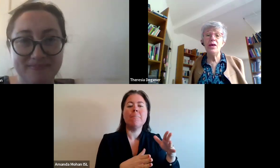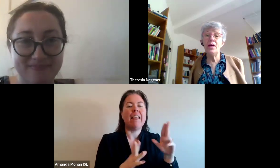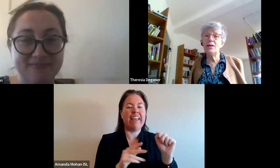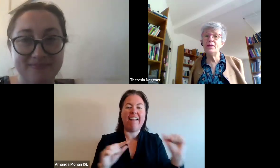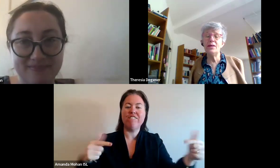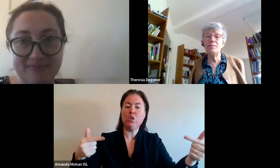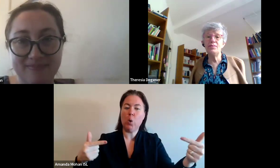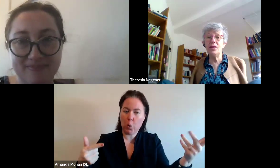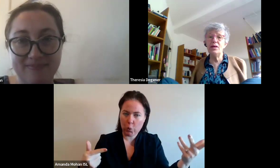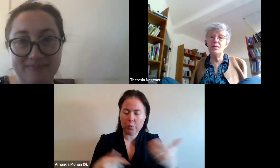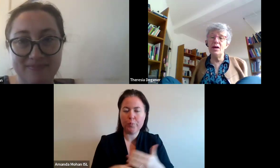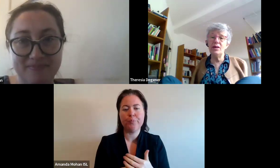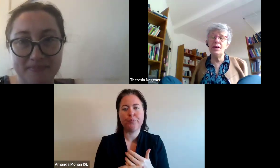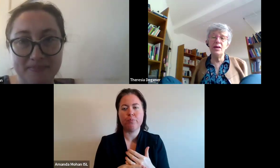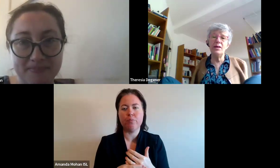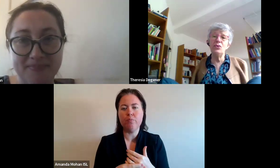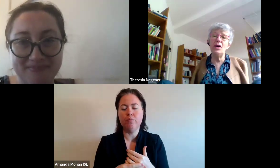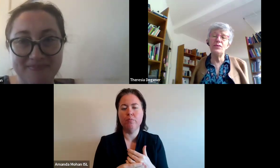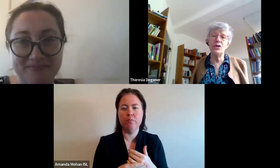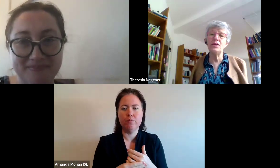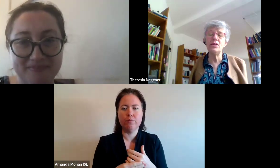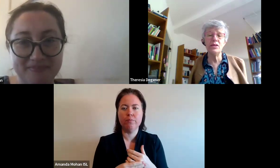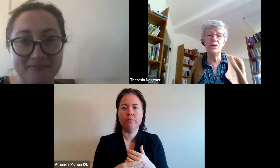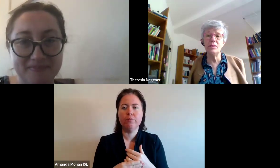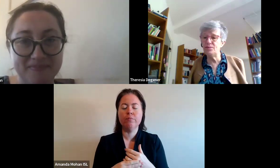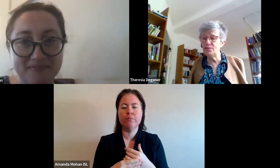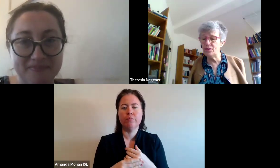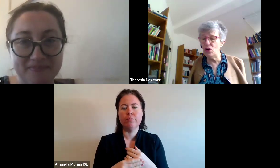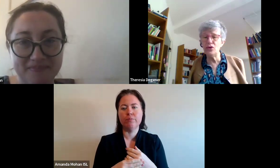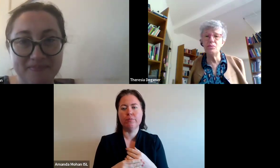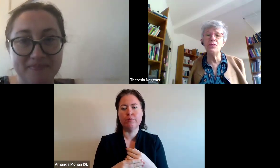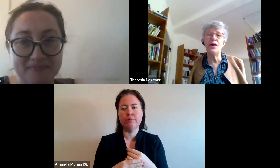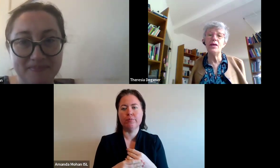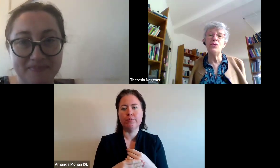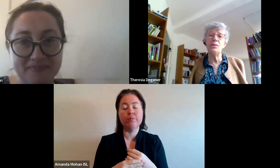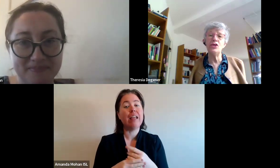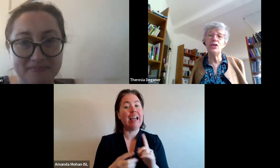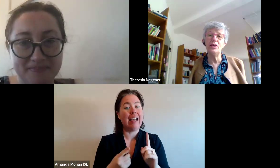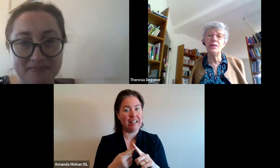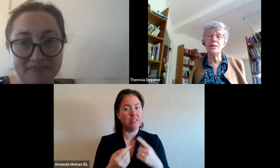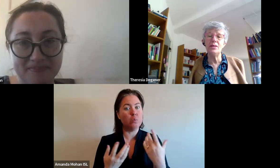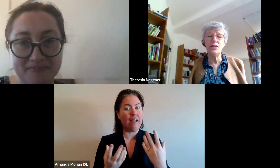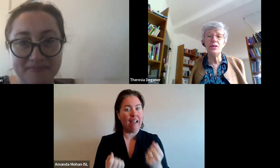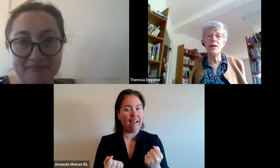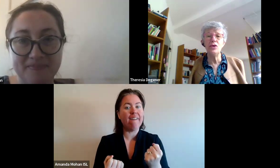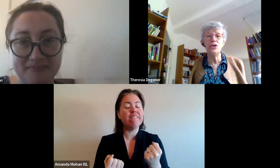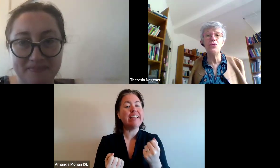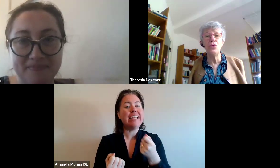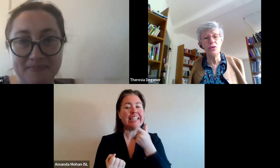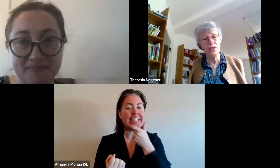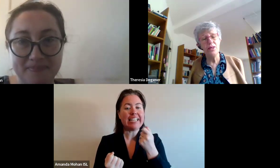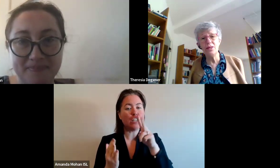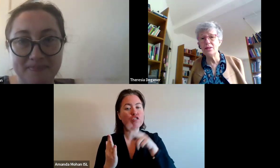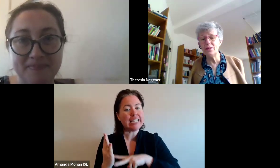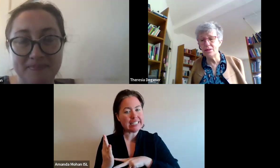video. And we have started also providing information in easy read language.